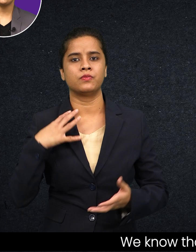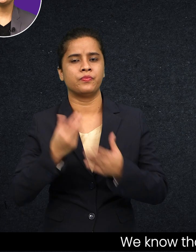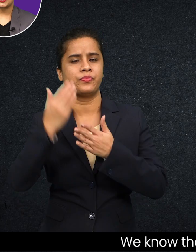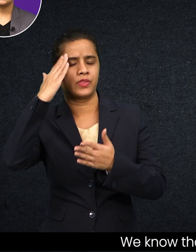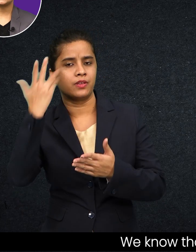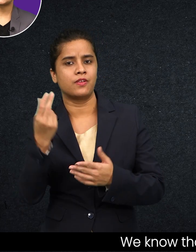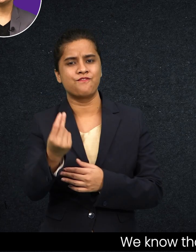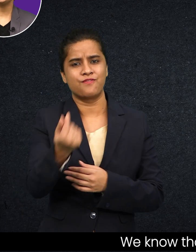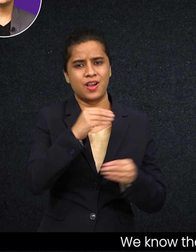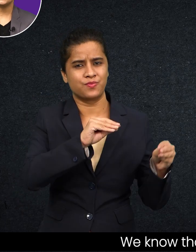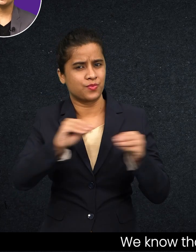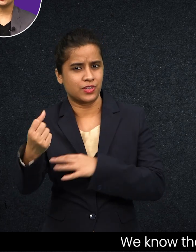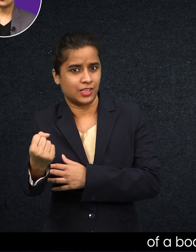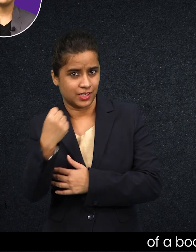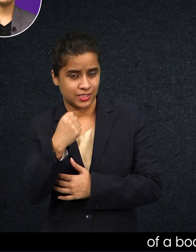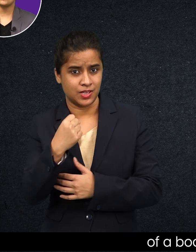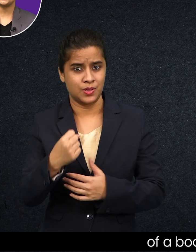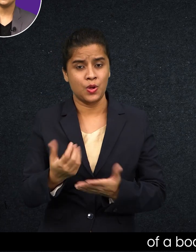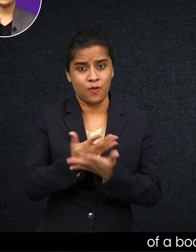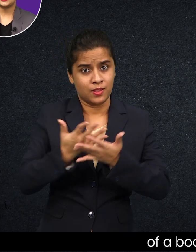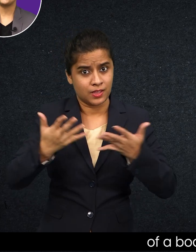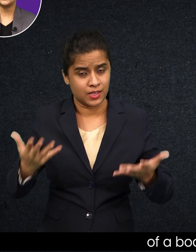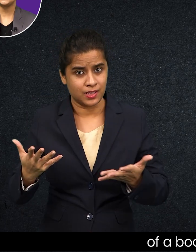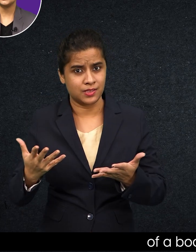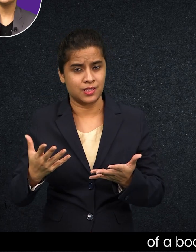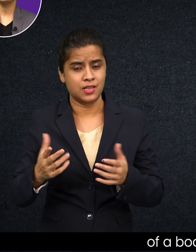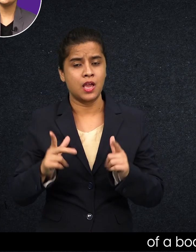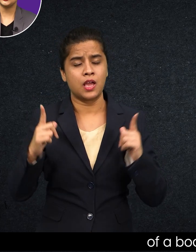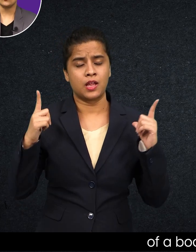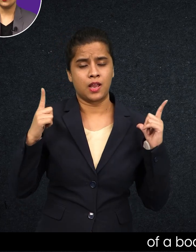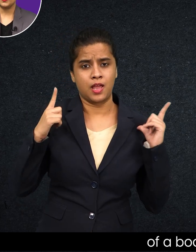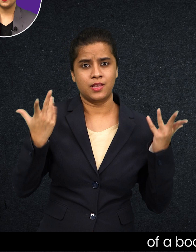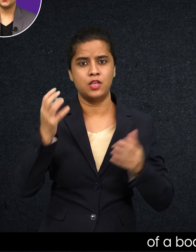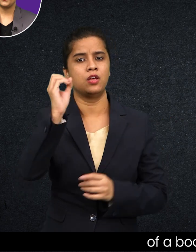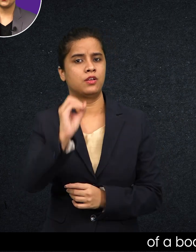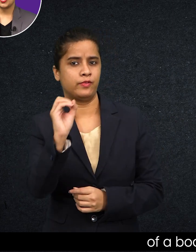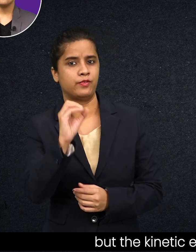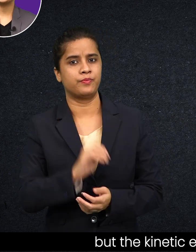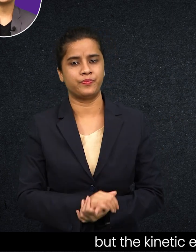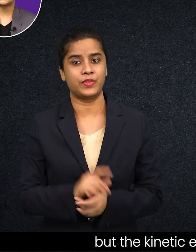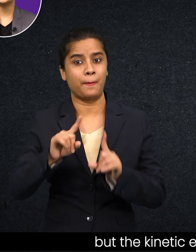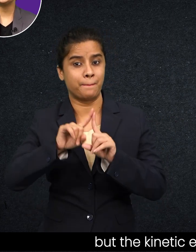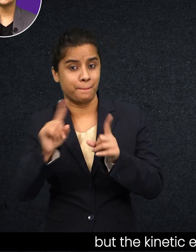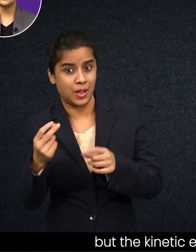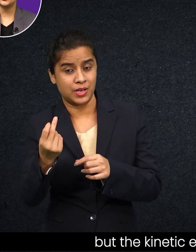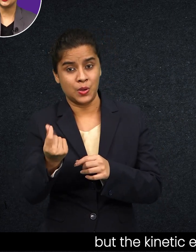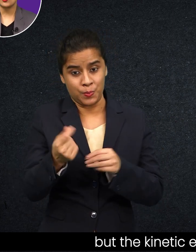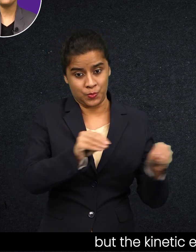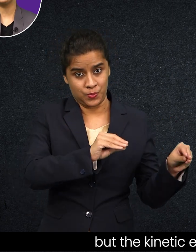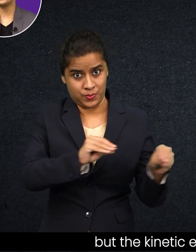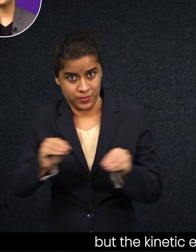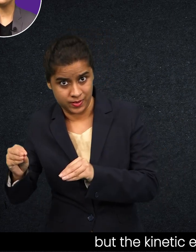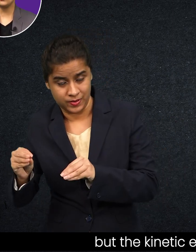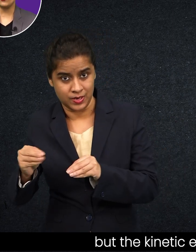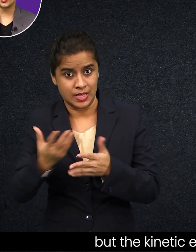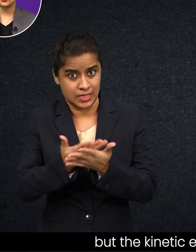We know that the kinetic energy of a body at rest is 0. But the kinetic energy of